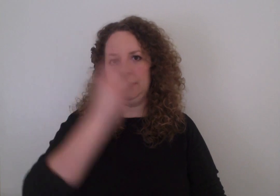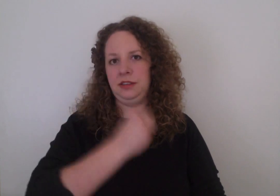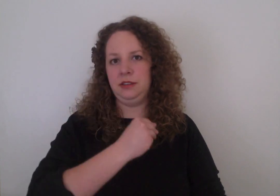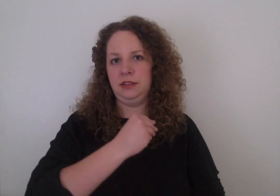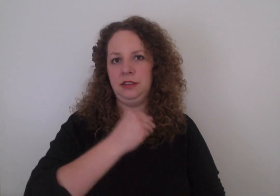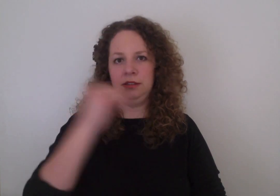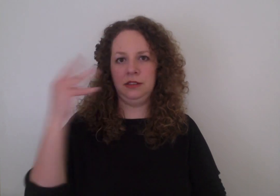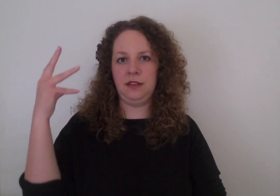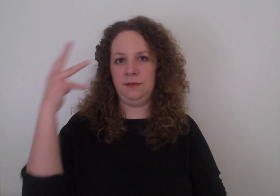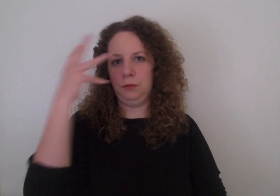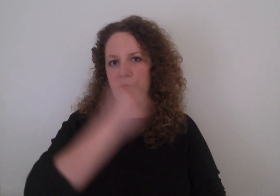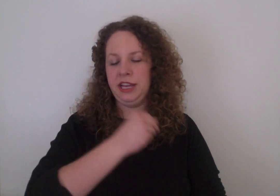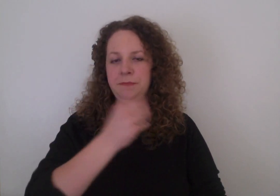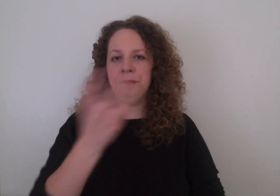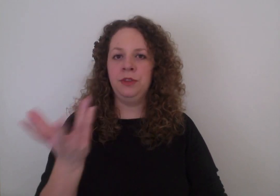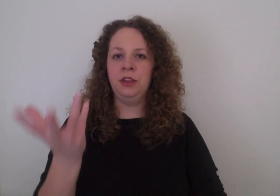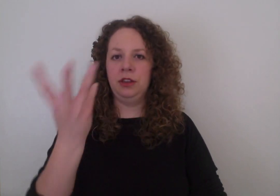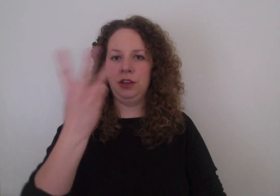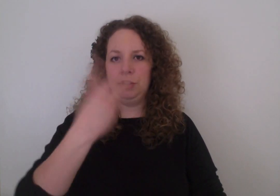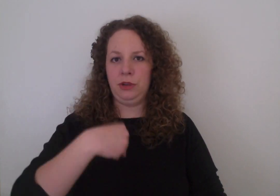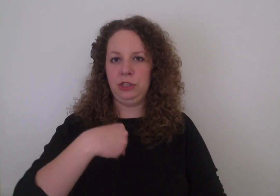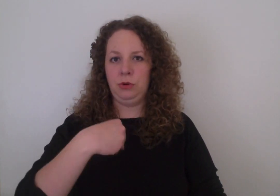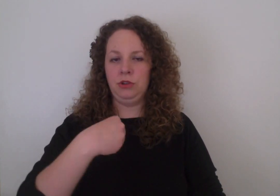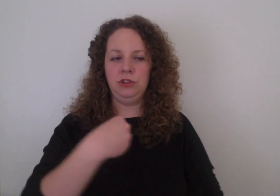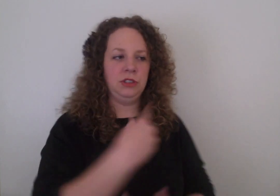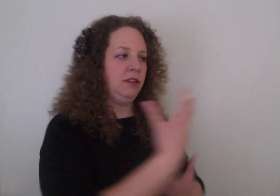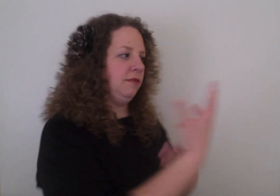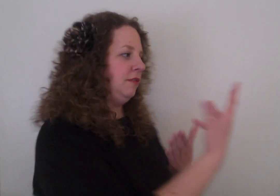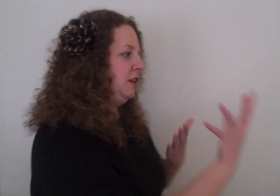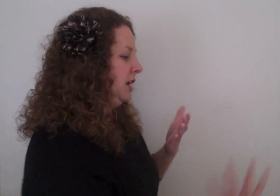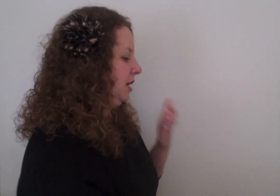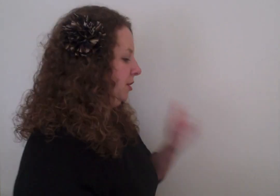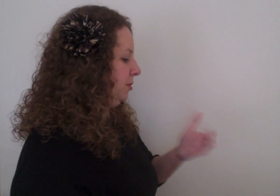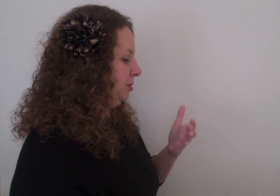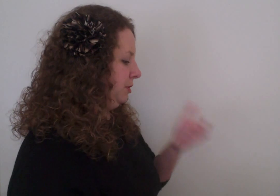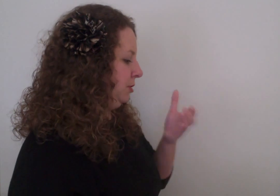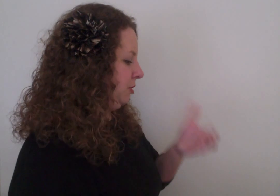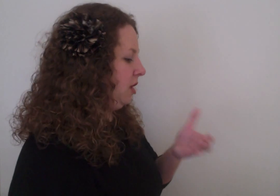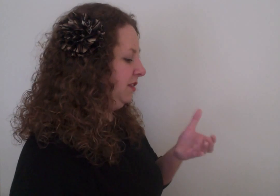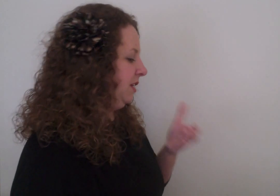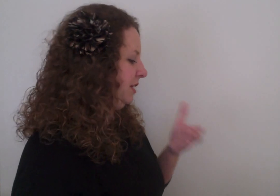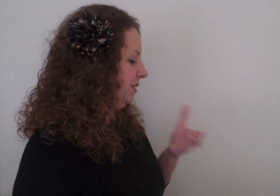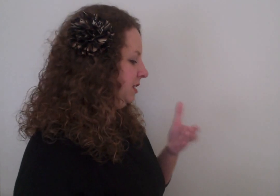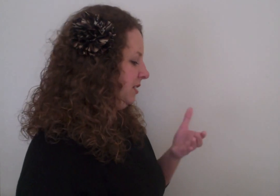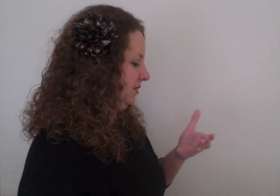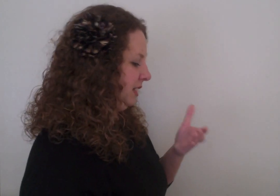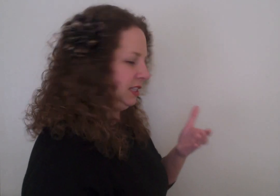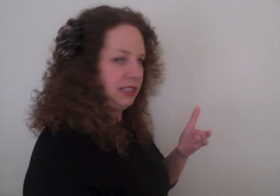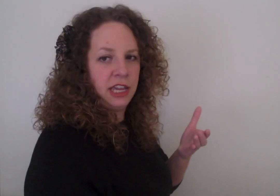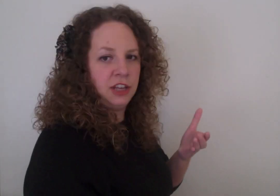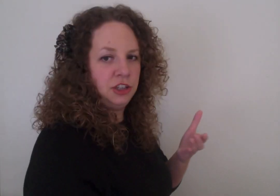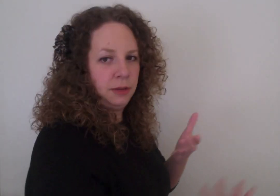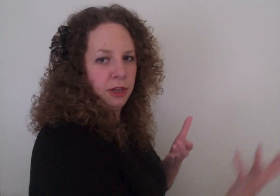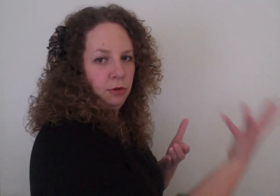the sign for pretty. You're going towards yourself, and you're going to include all of it in this kind of like C hand shape that you're